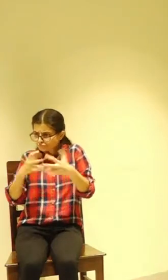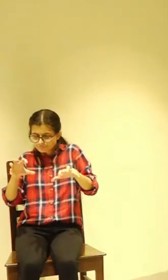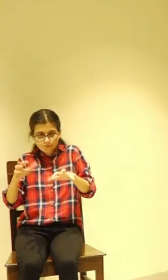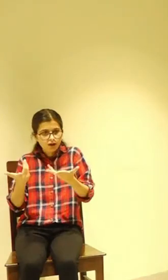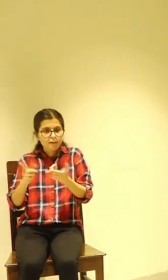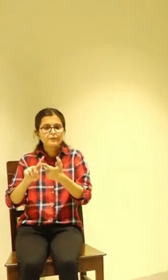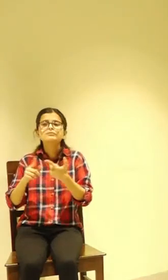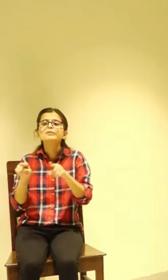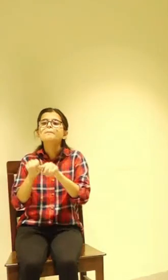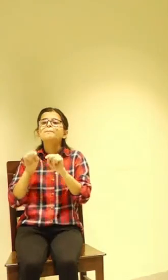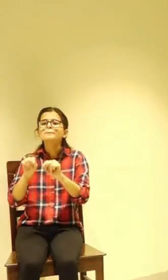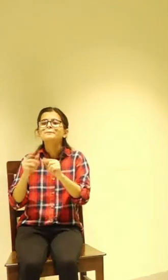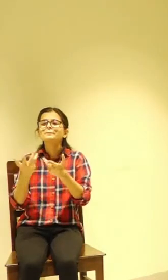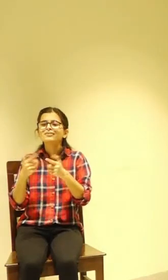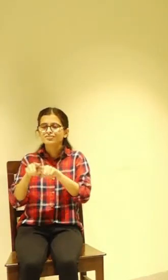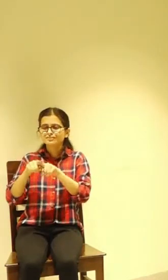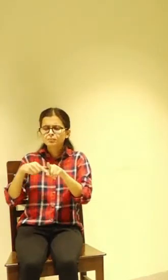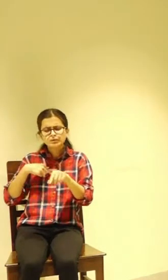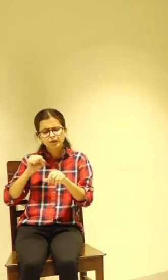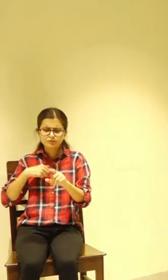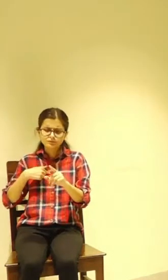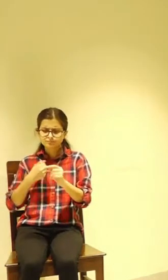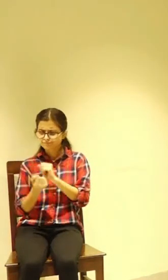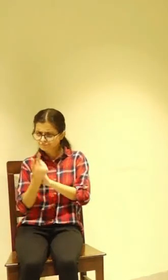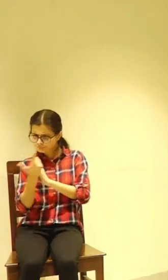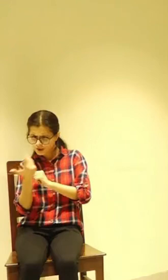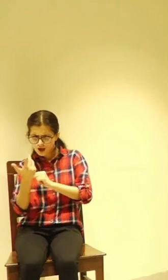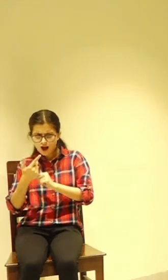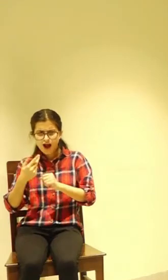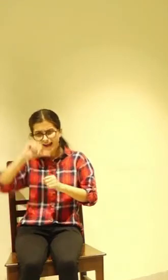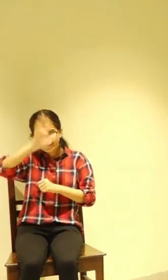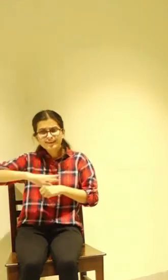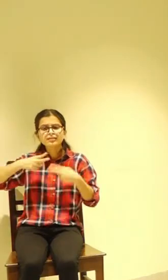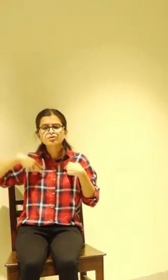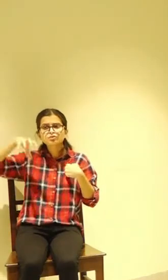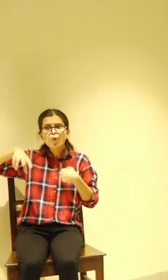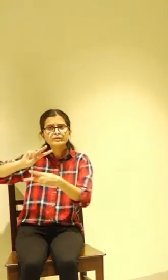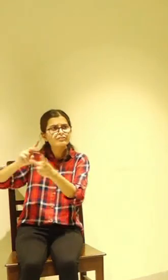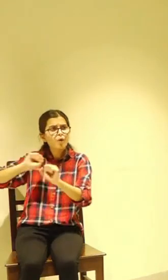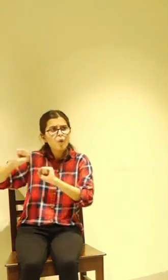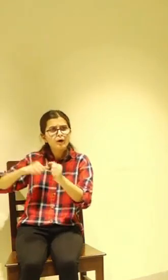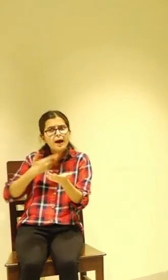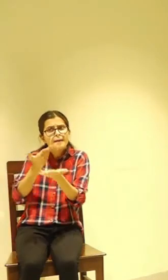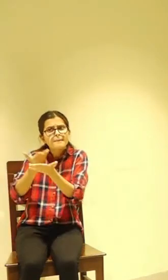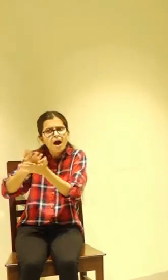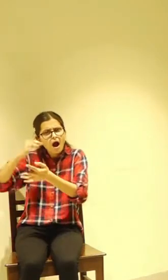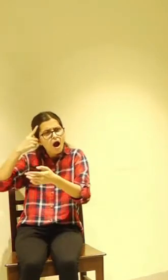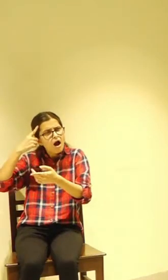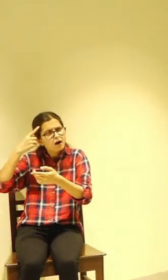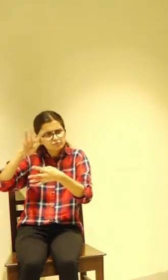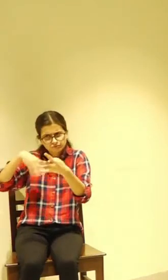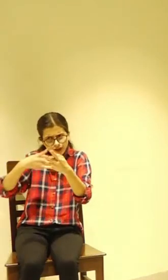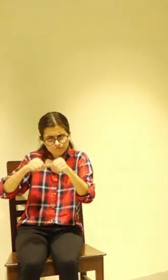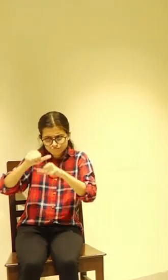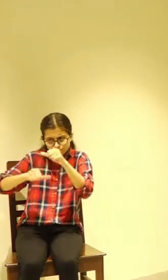this is indicative of how Indian courts are unwilling to apply their mind systematically to come up